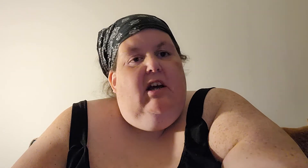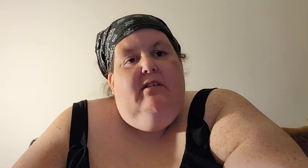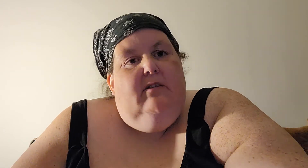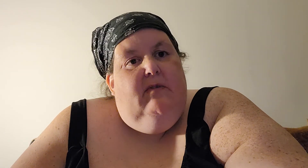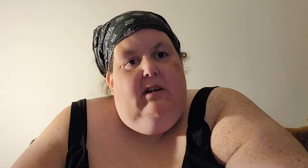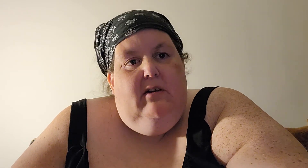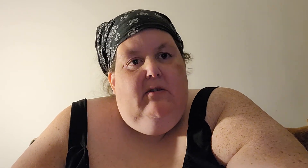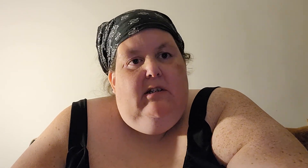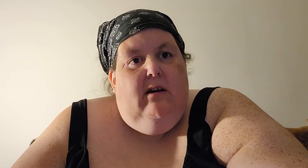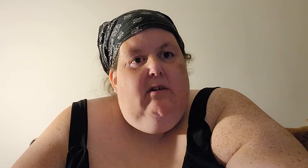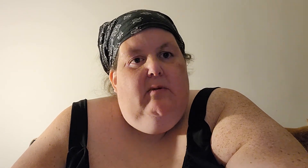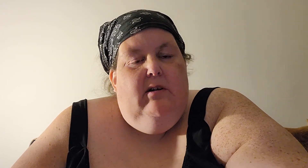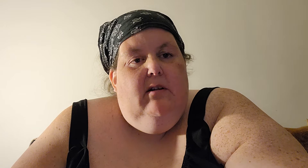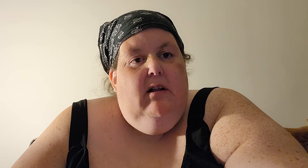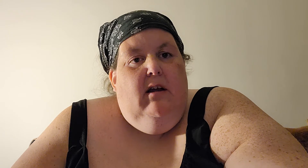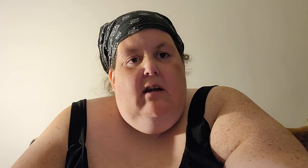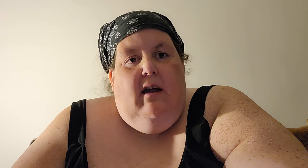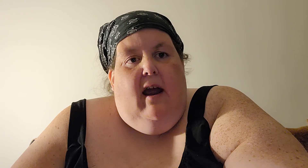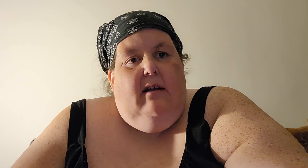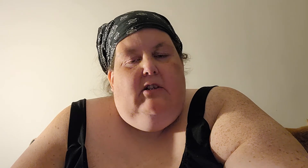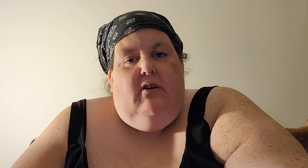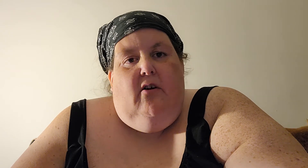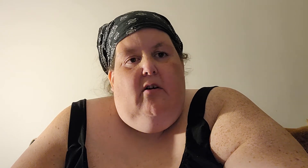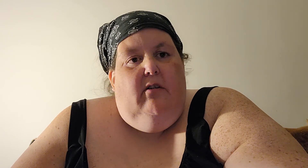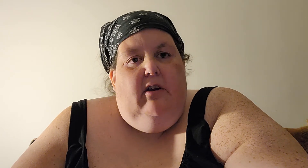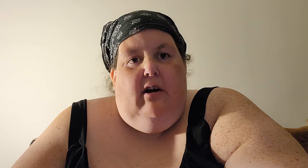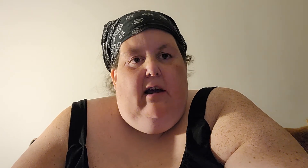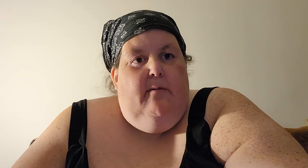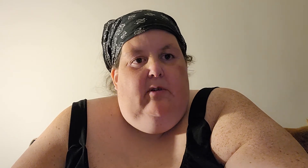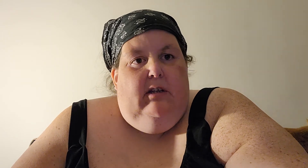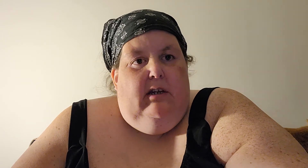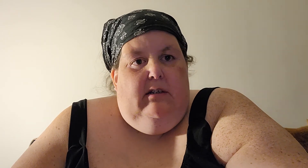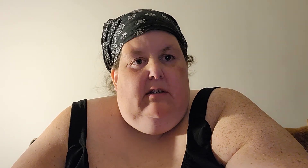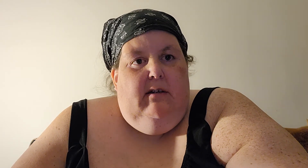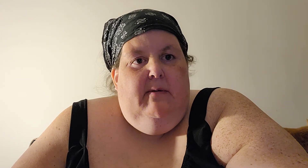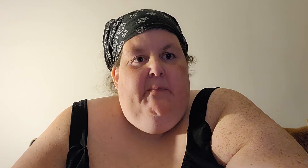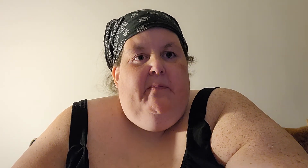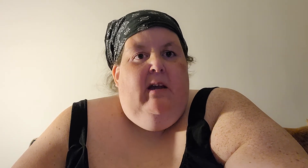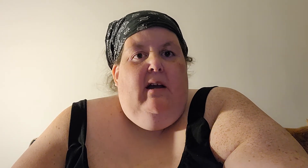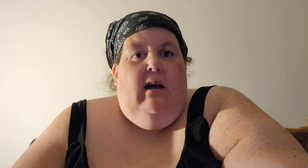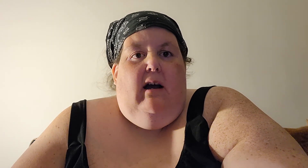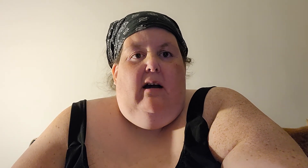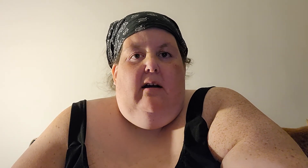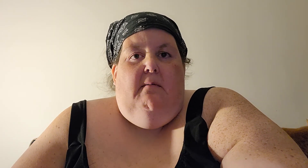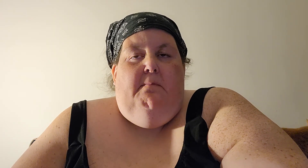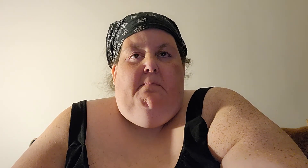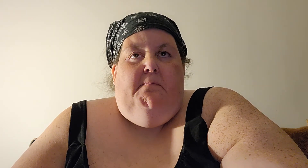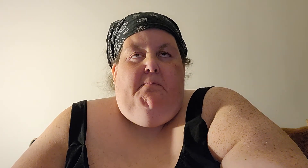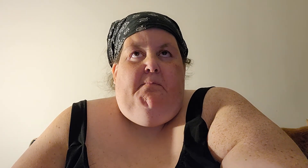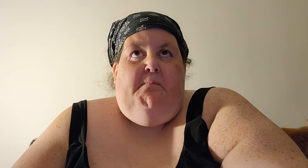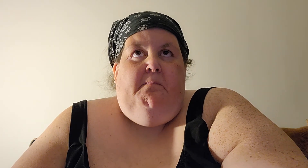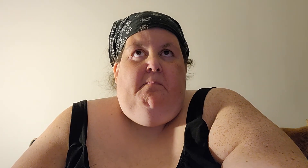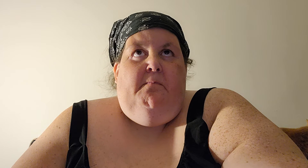tons of videos that will answer all your animal needs. There's